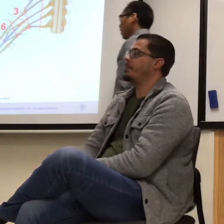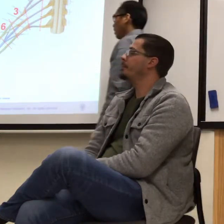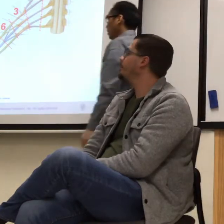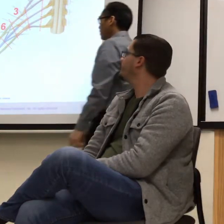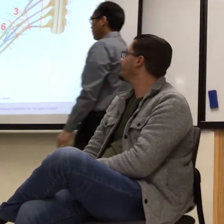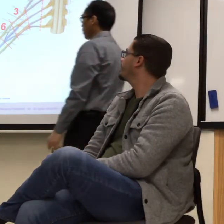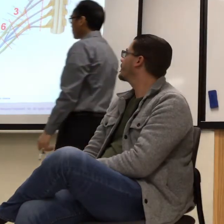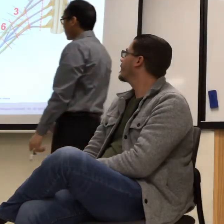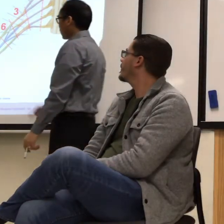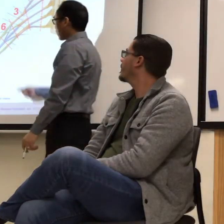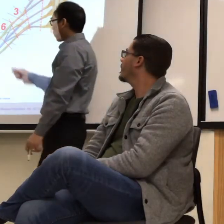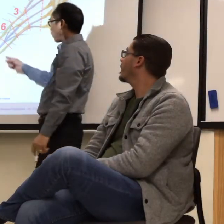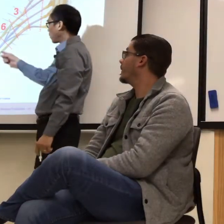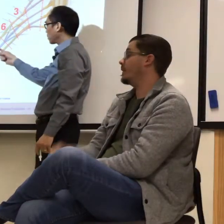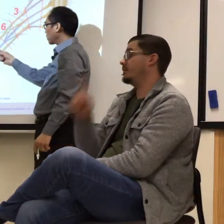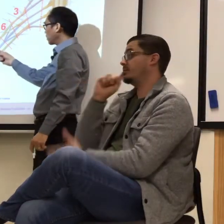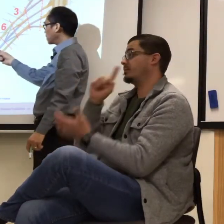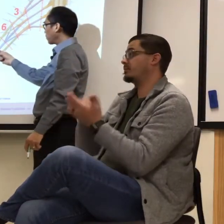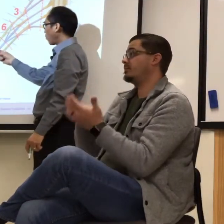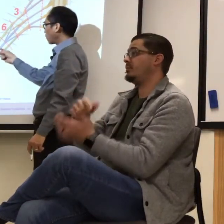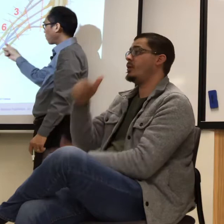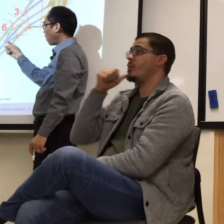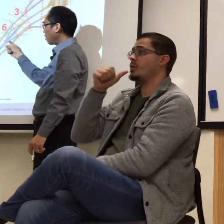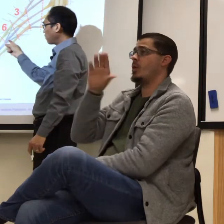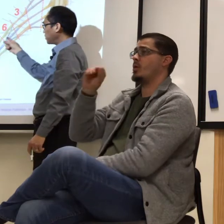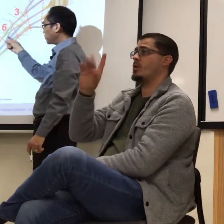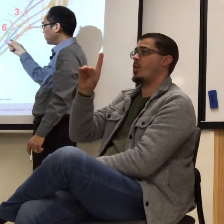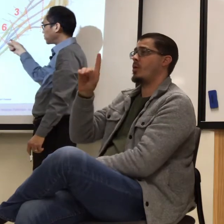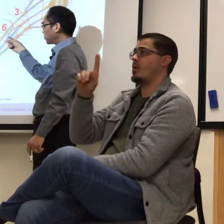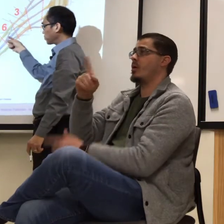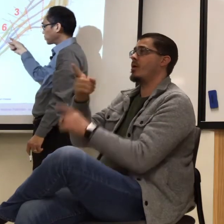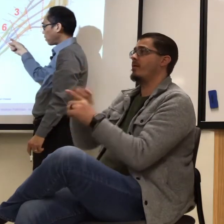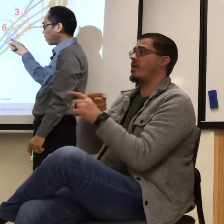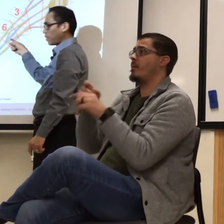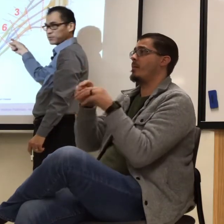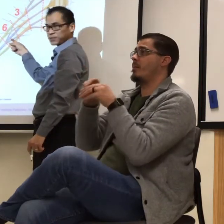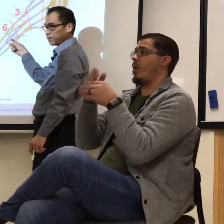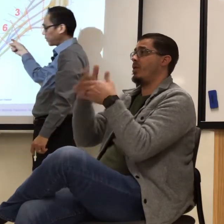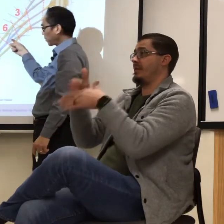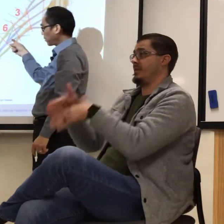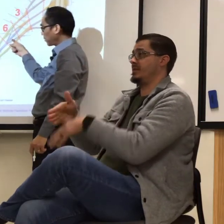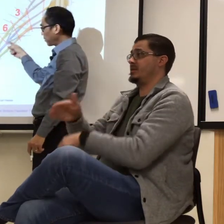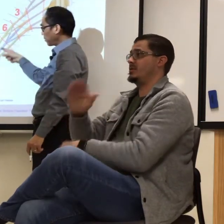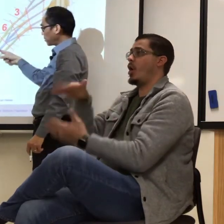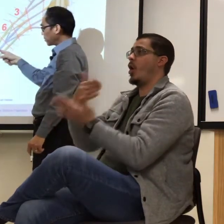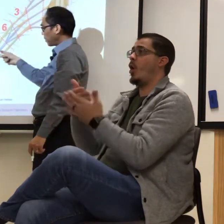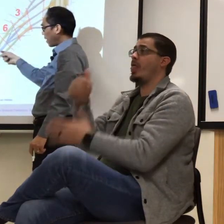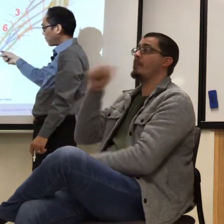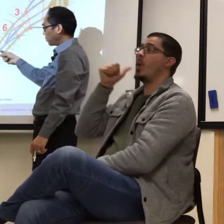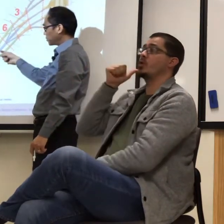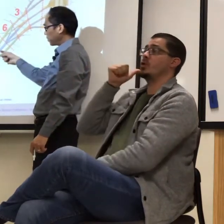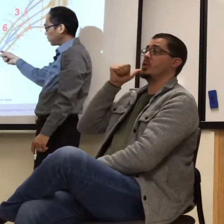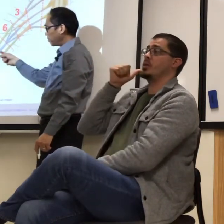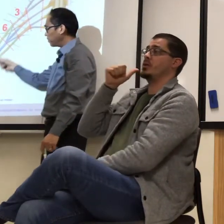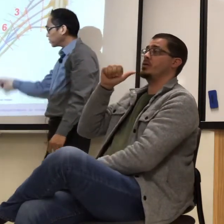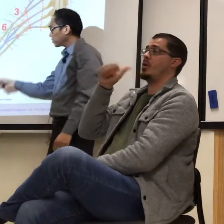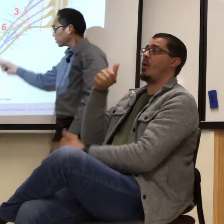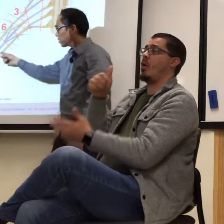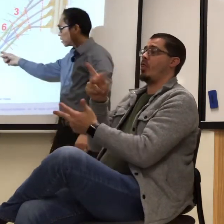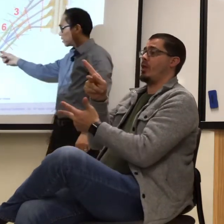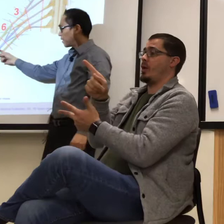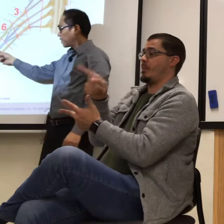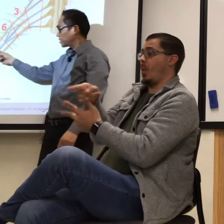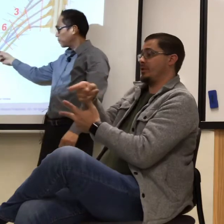Notice that this posterior chord is formed from all of these divisions, which are all posterior. So that posterior